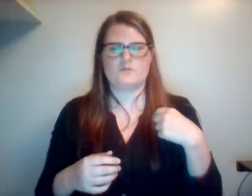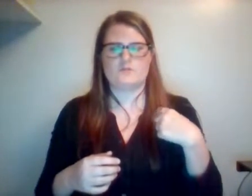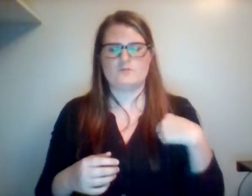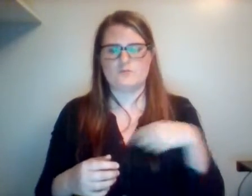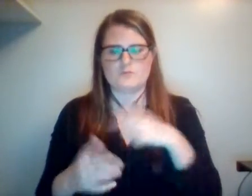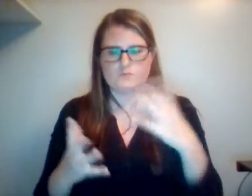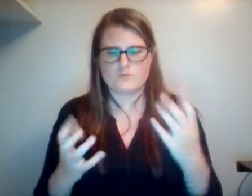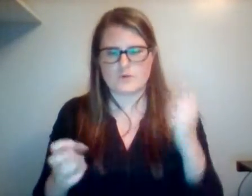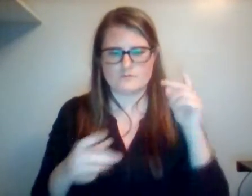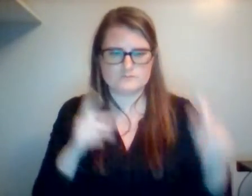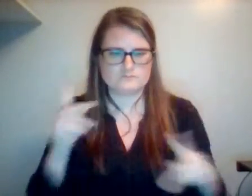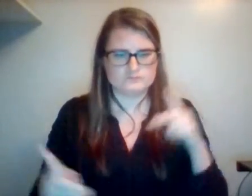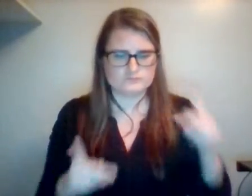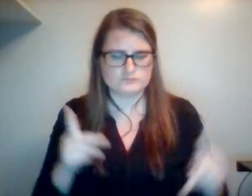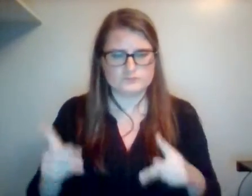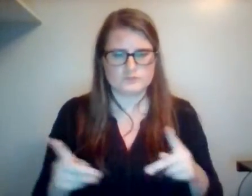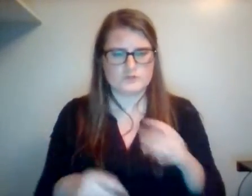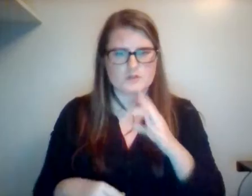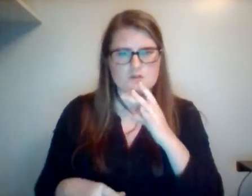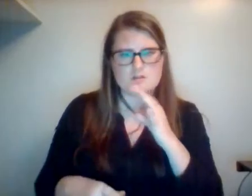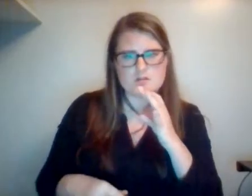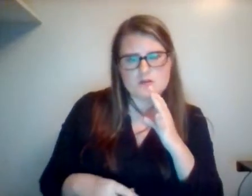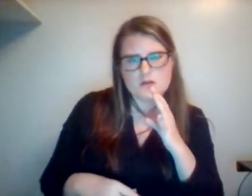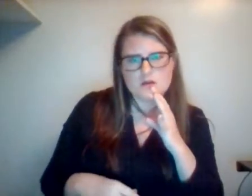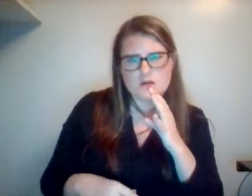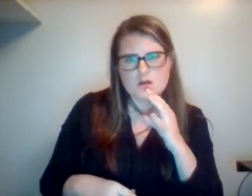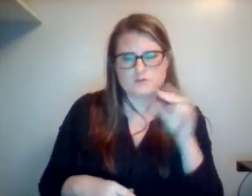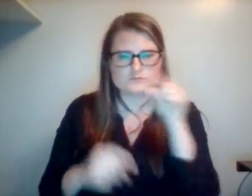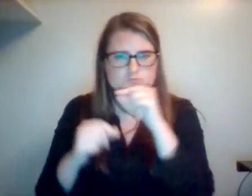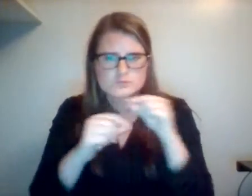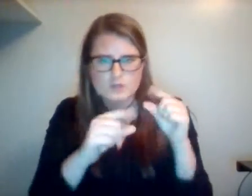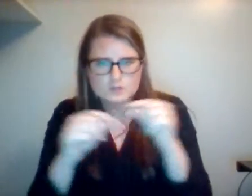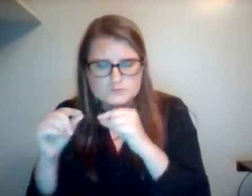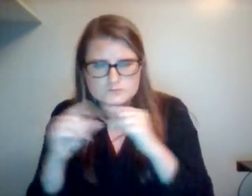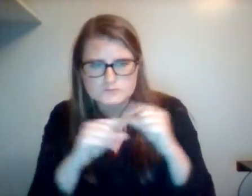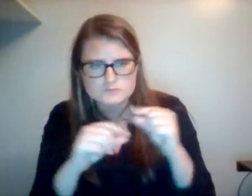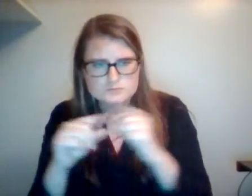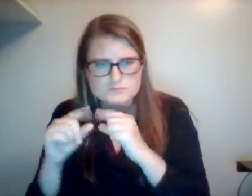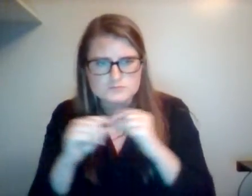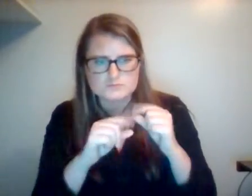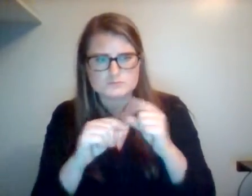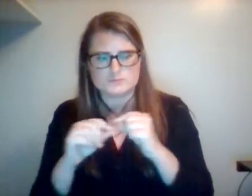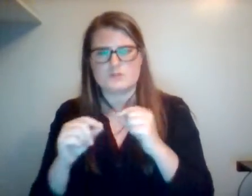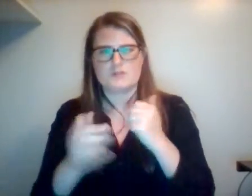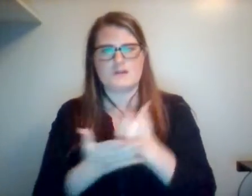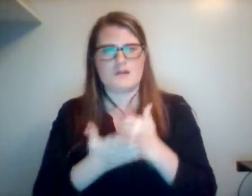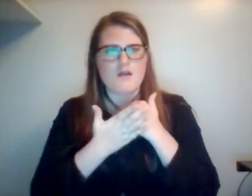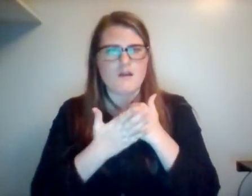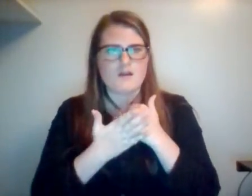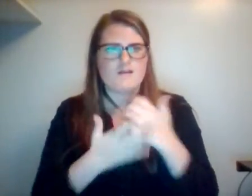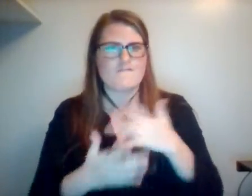wounded enough, fragile enough, insecure enough that any little mention of us just feels so good. It's like